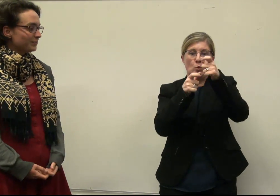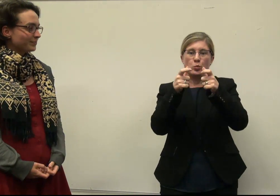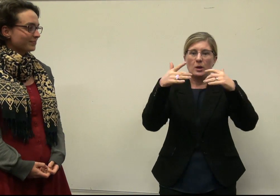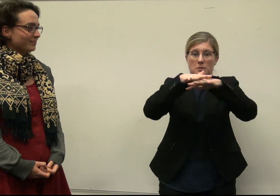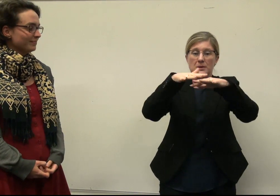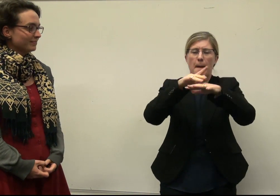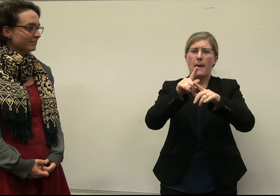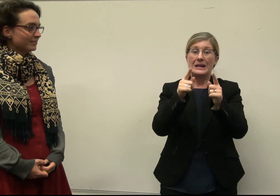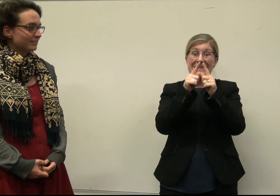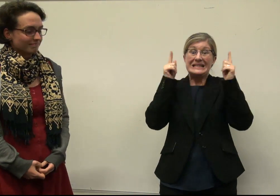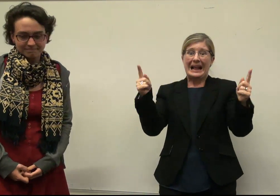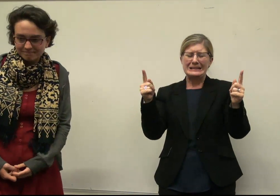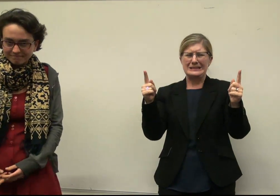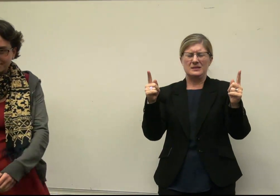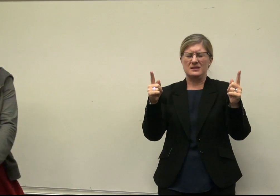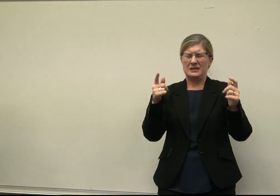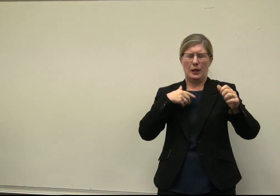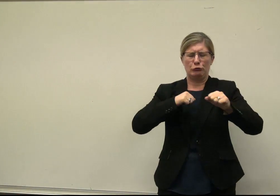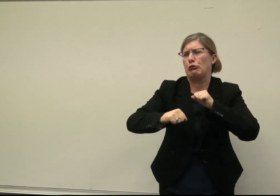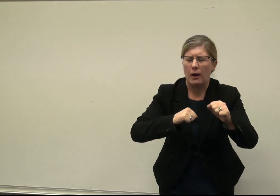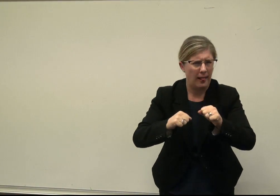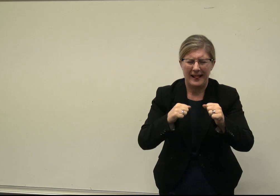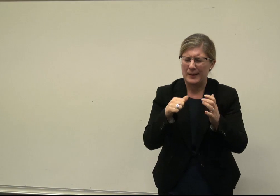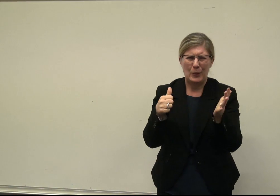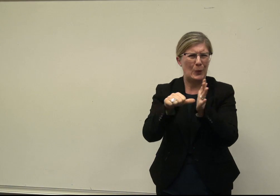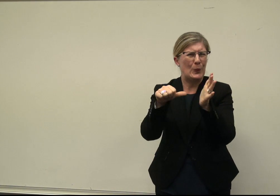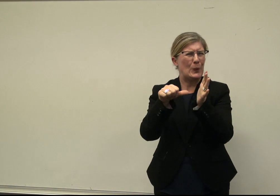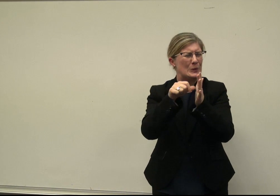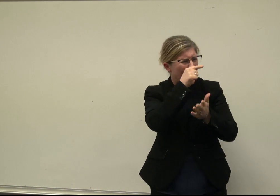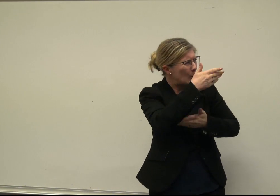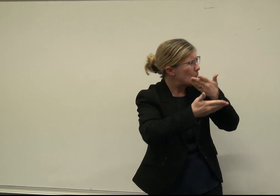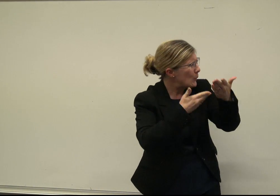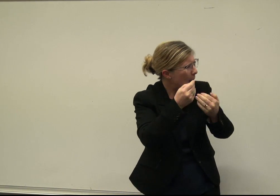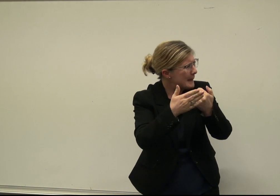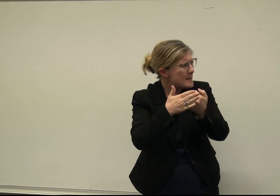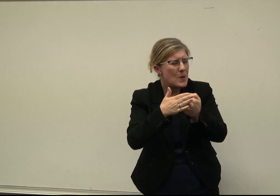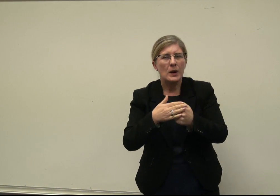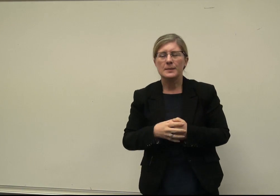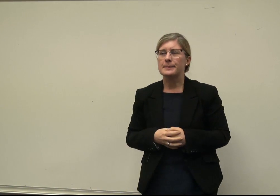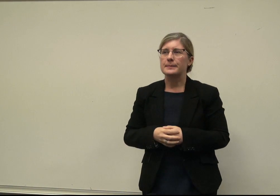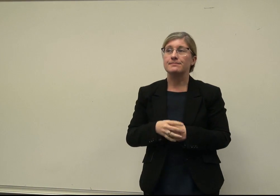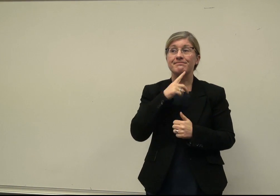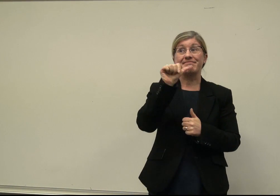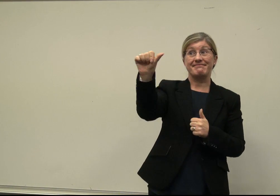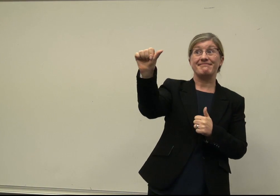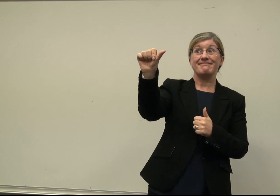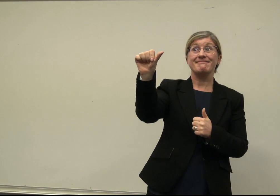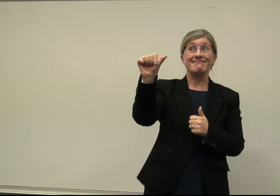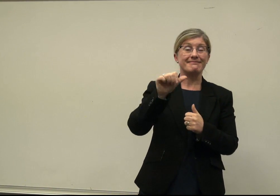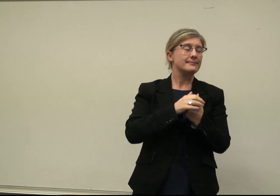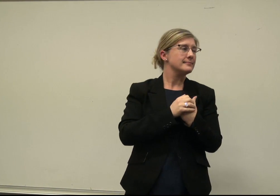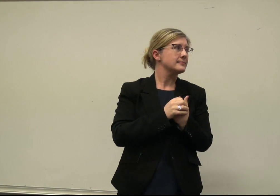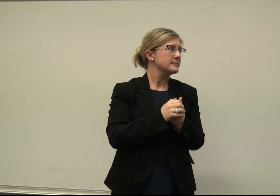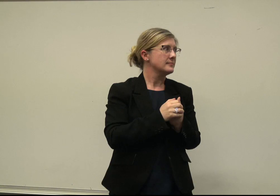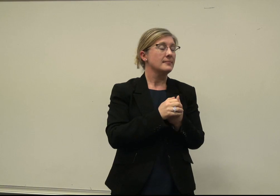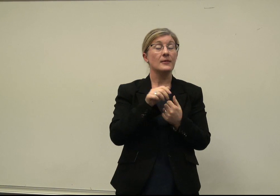Yes. Yes, there is a lot more to be said about code blending. First of all, code